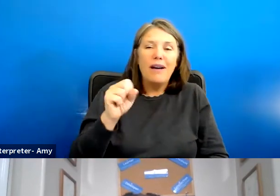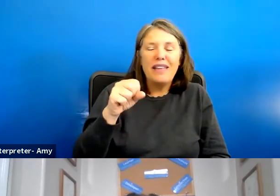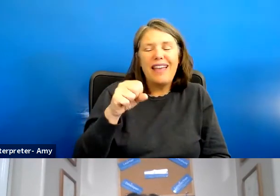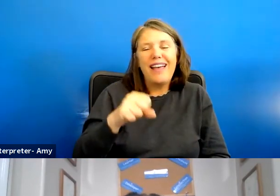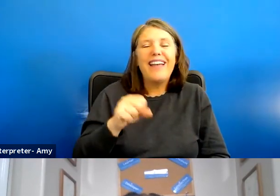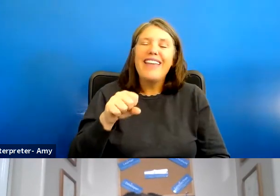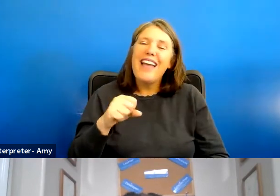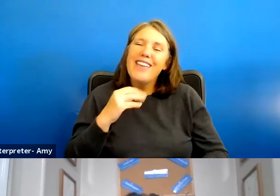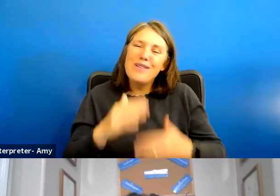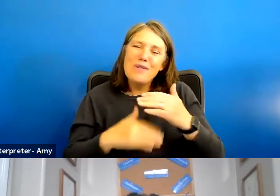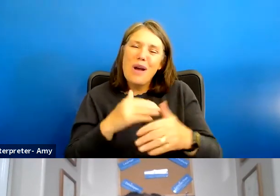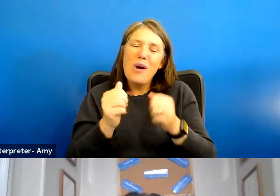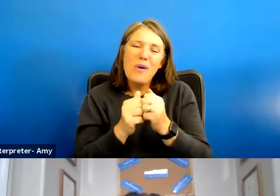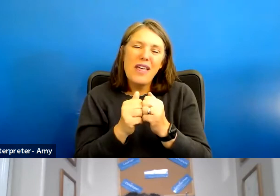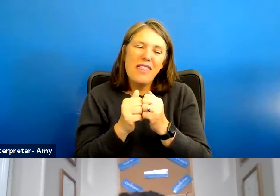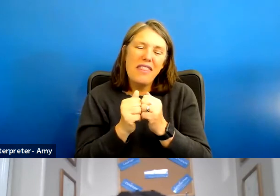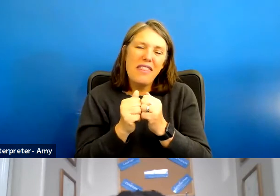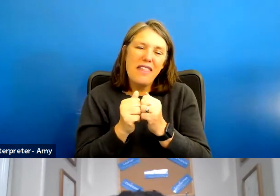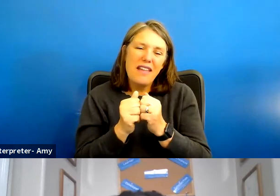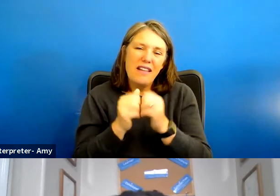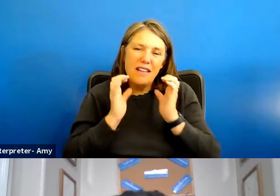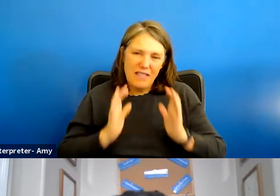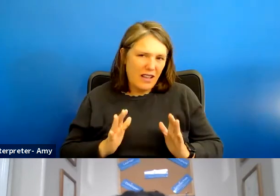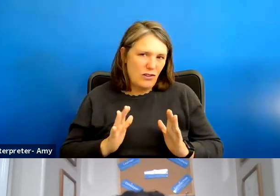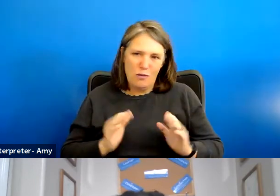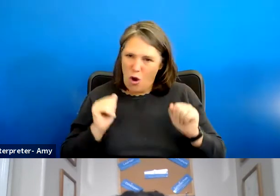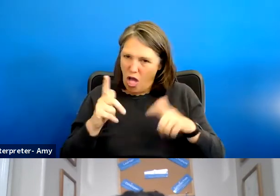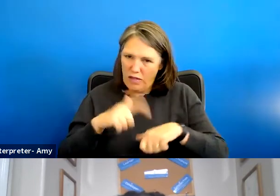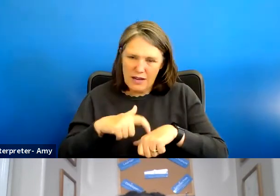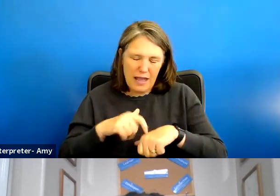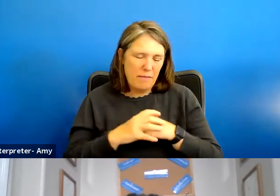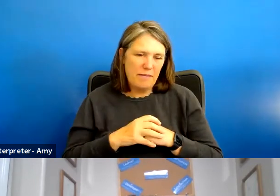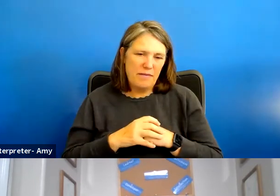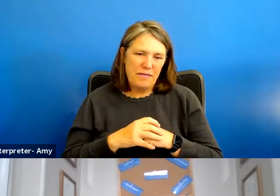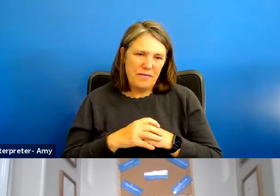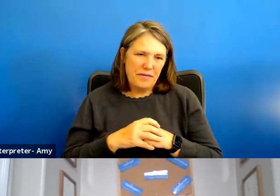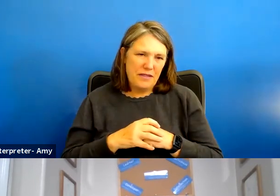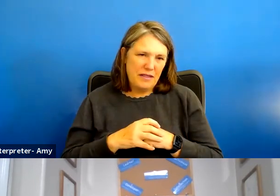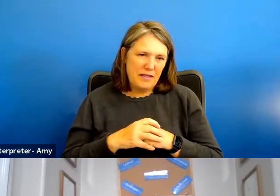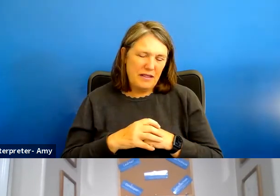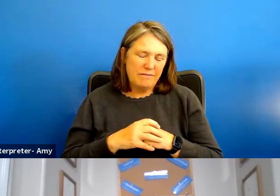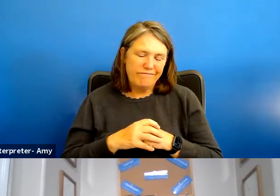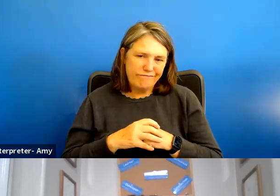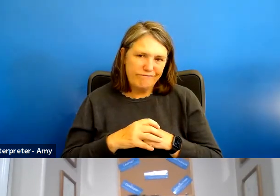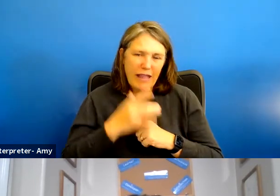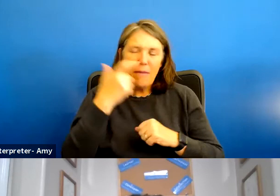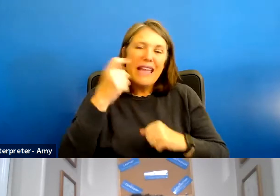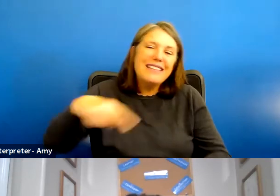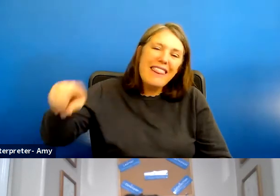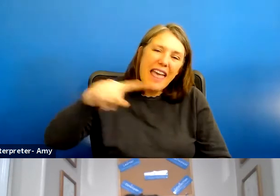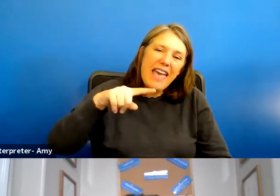yeah, you go with the consumer at all times, because they